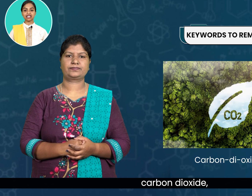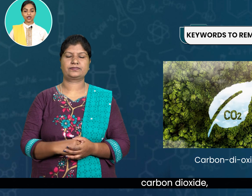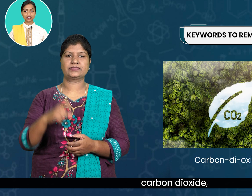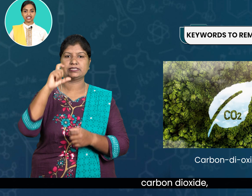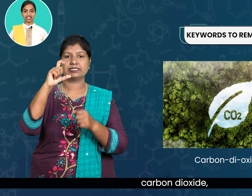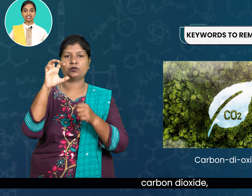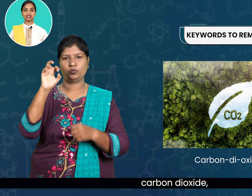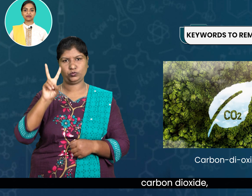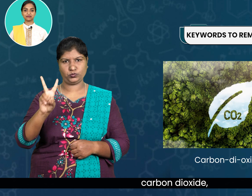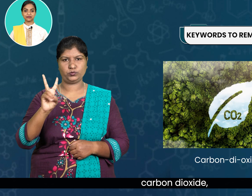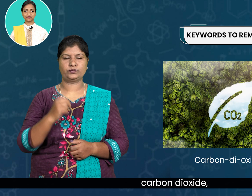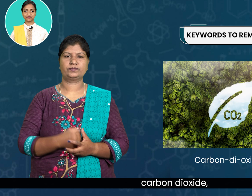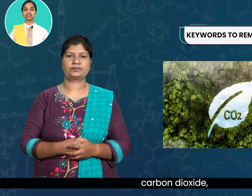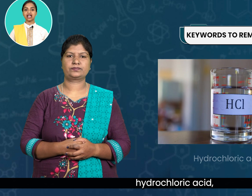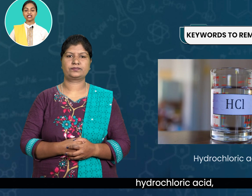carbon dioxide,